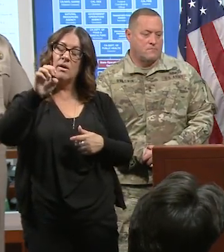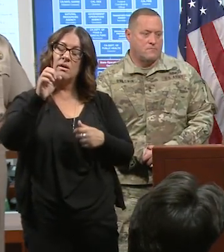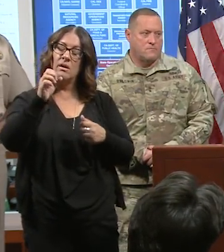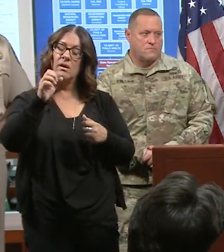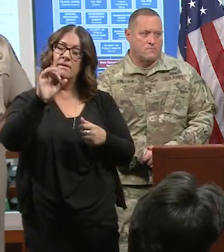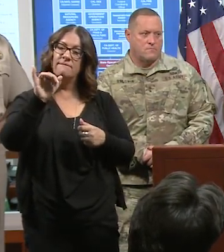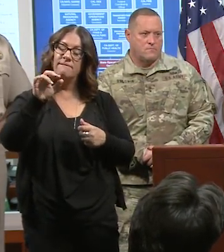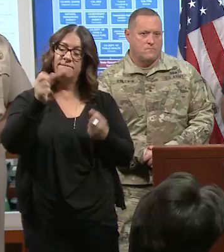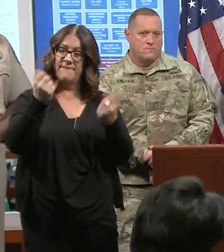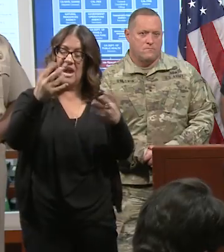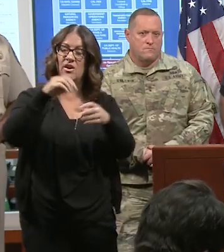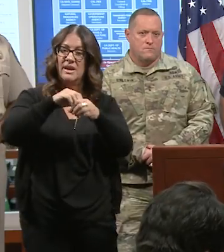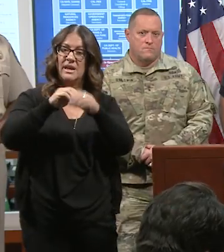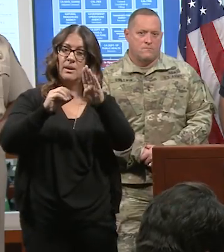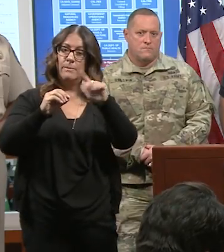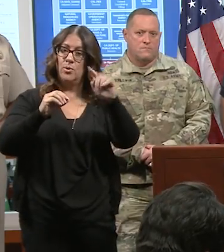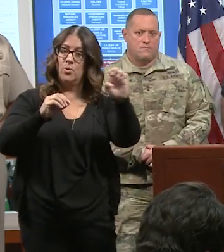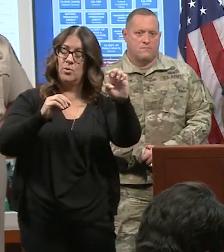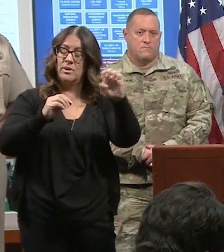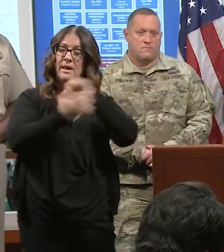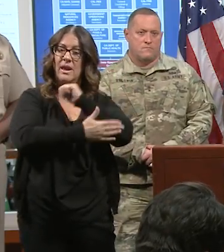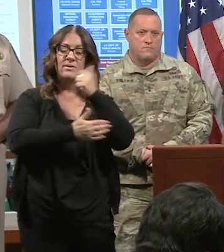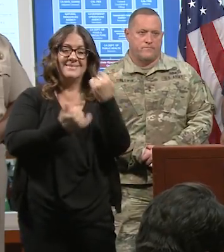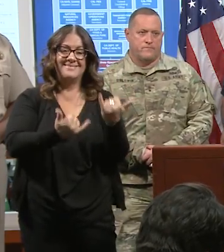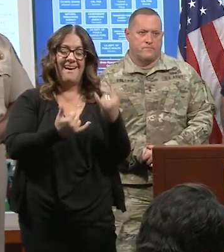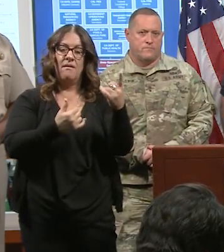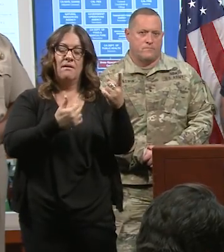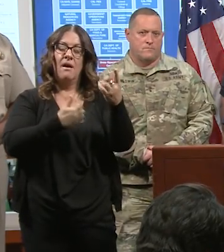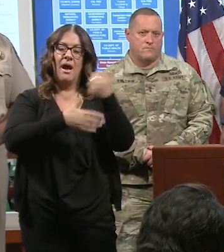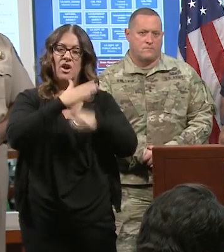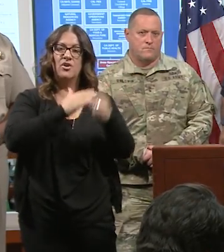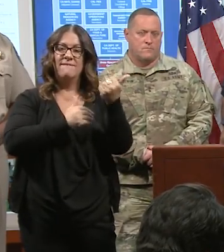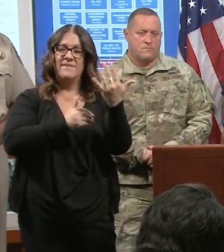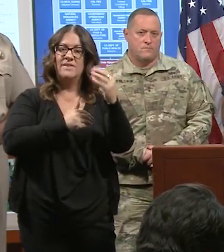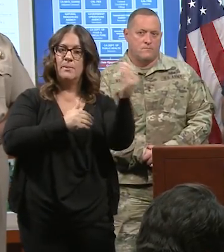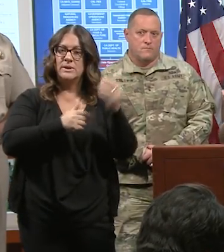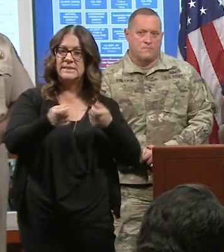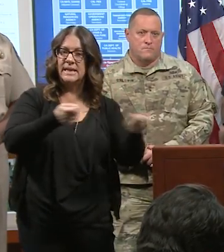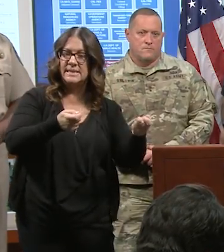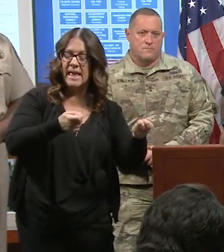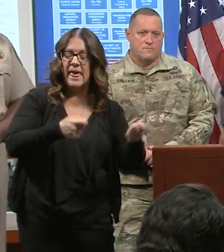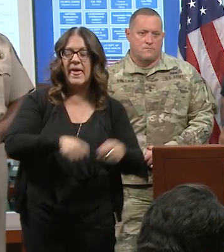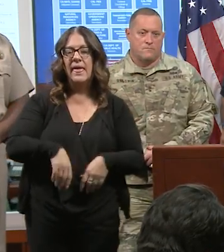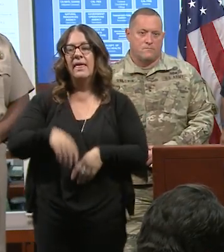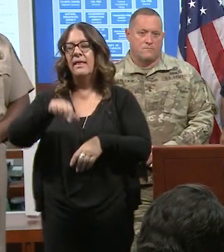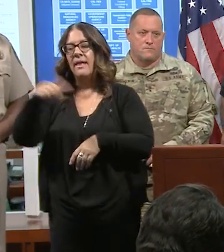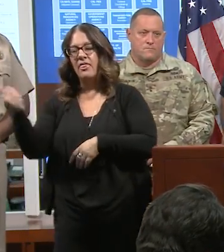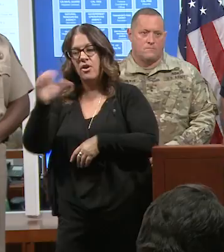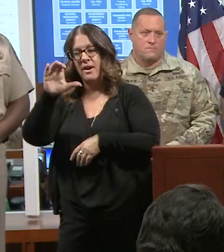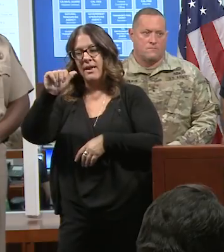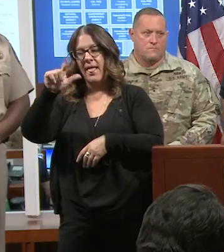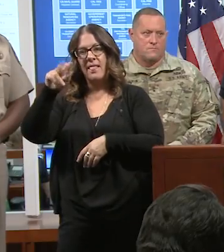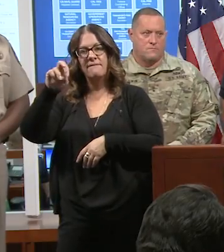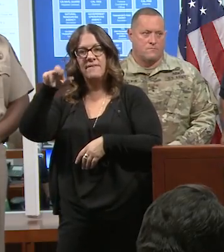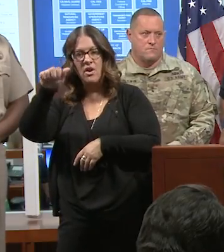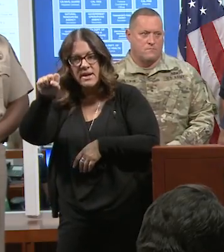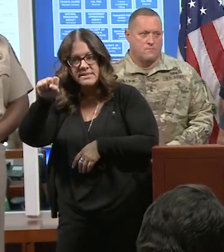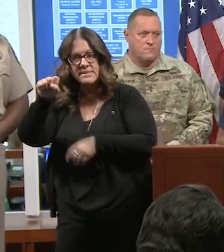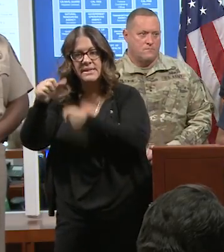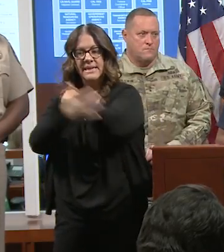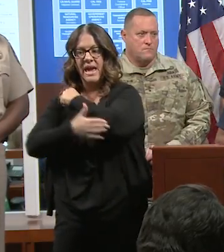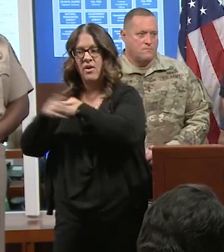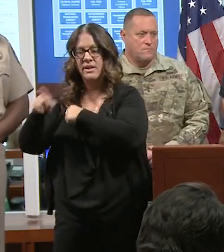Butte County is 15% contained. Fire that was in Calaveras County started at the same time as all of these near West Point